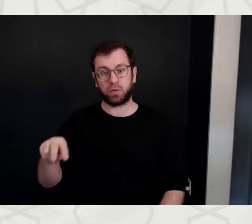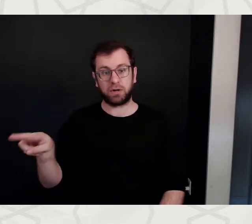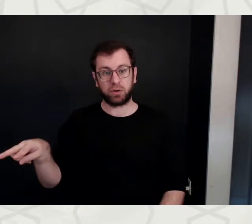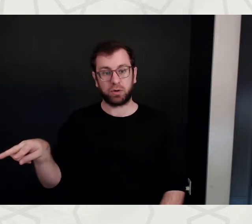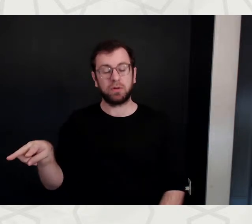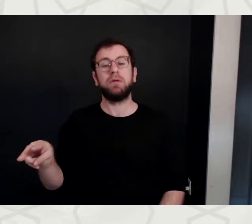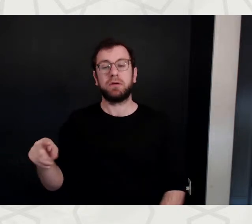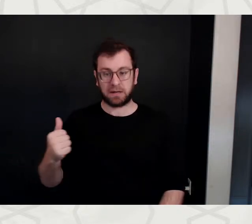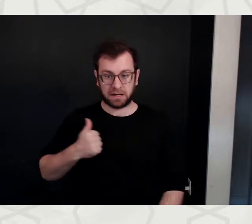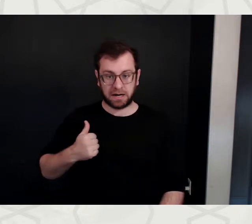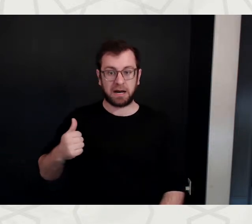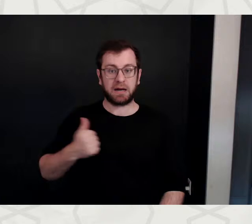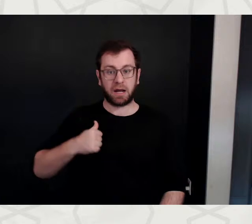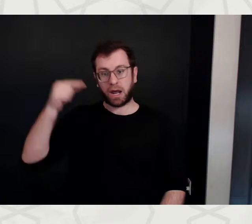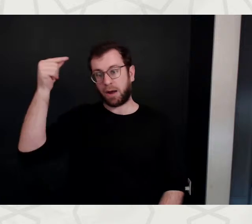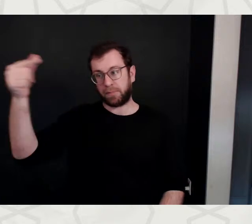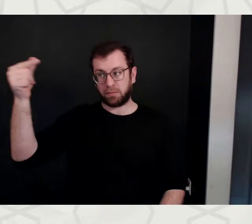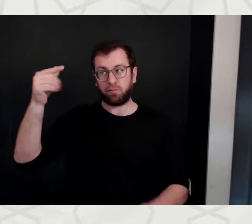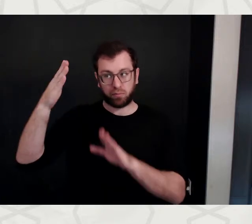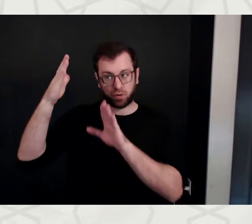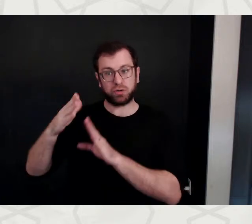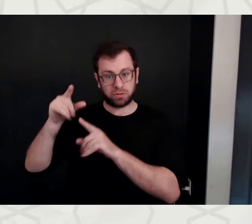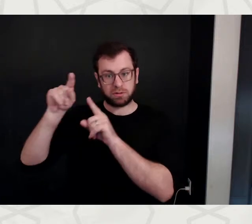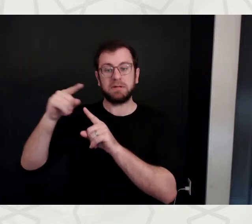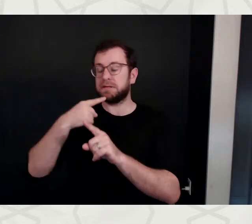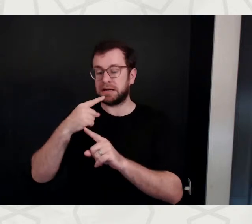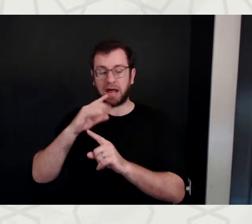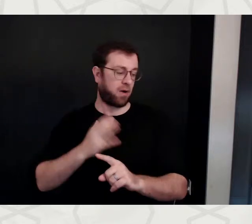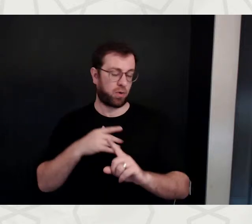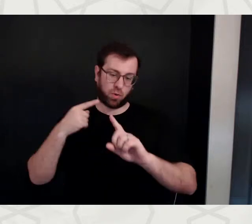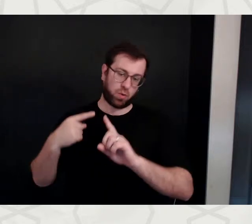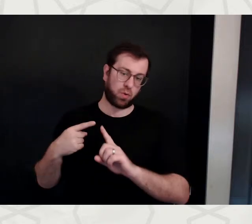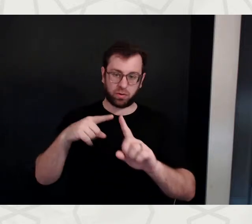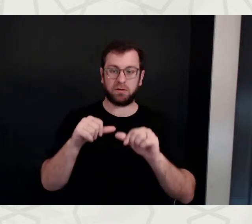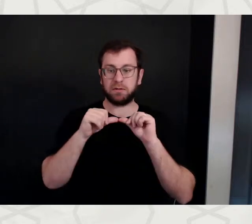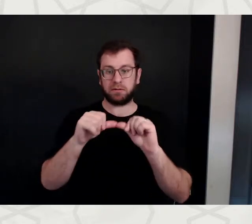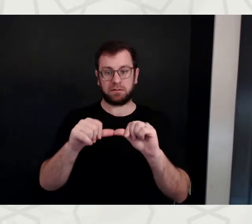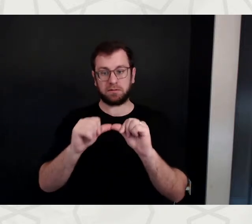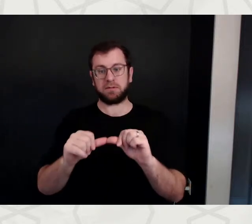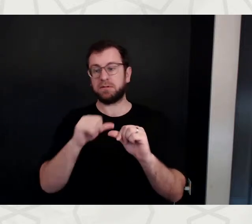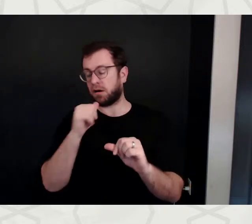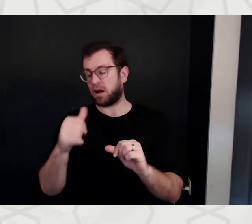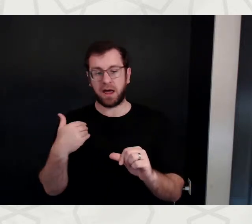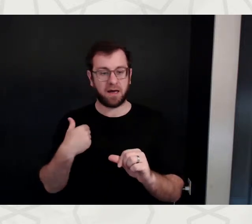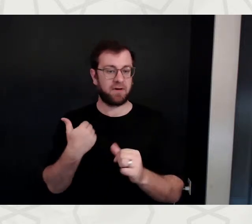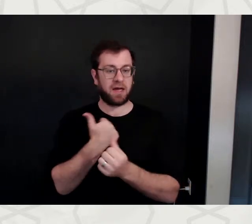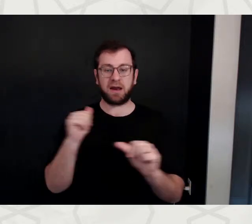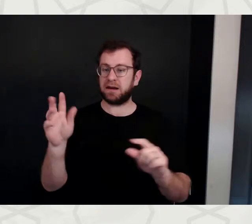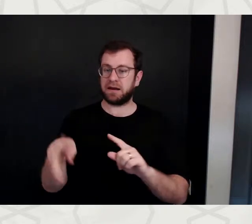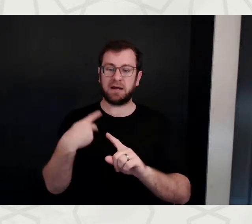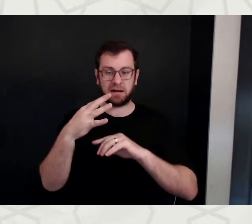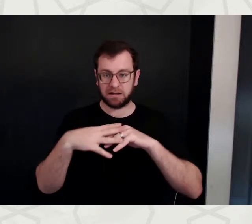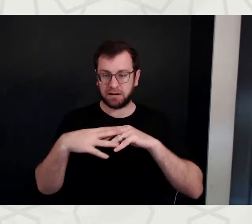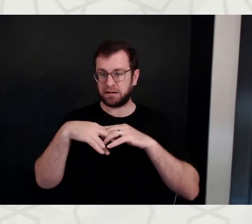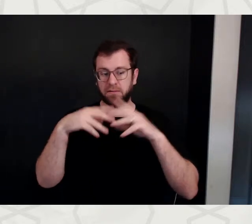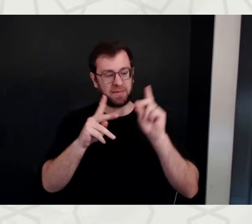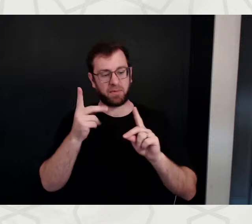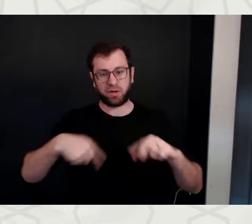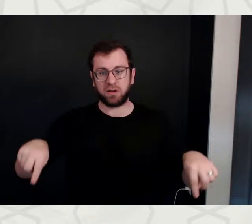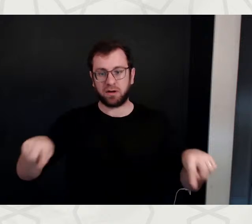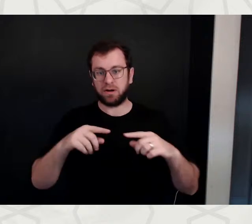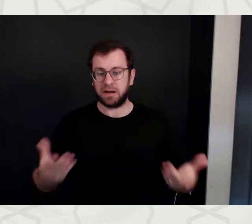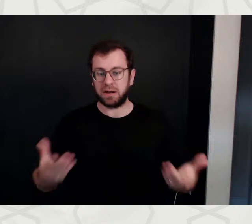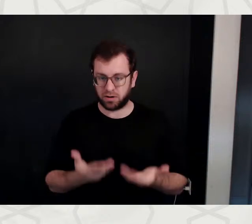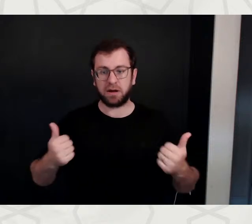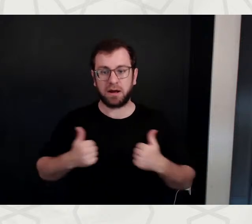government official, our object is to continue until there is not a single Indian in Canada that